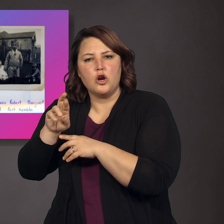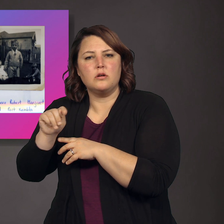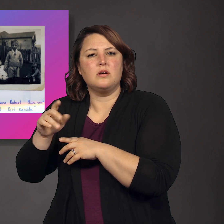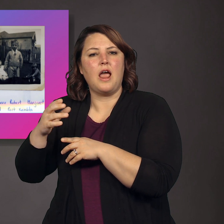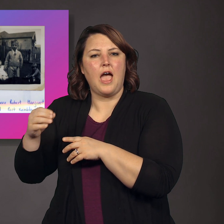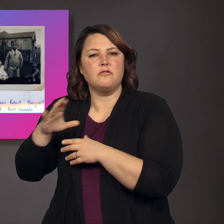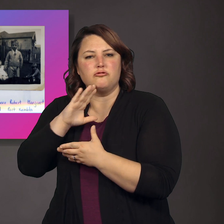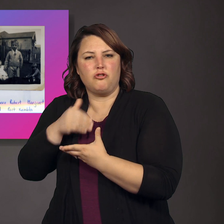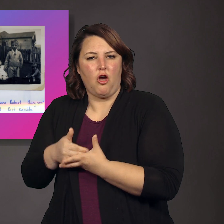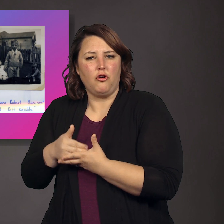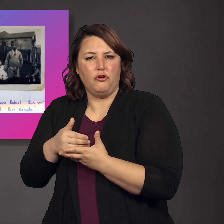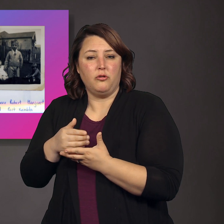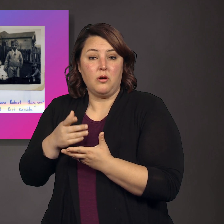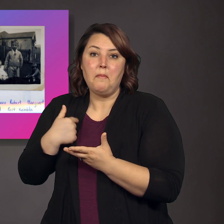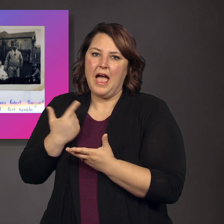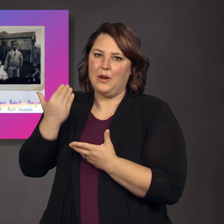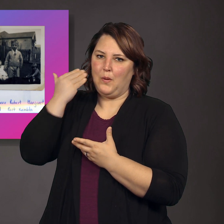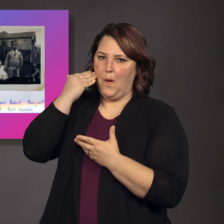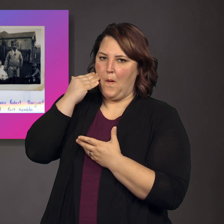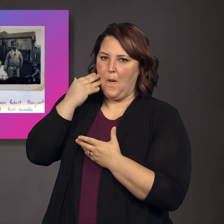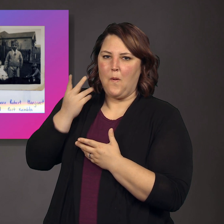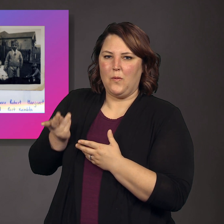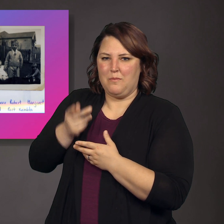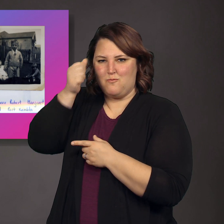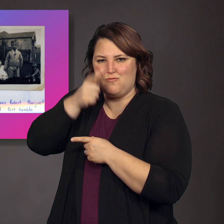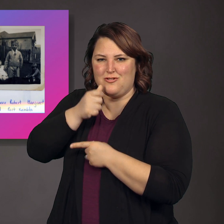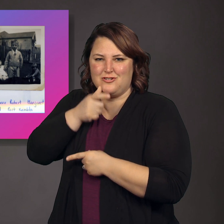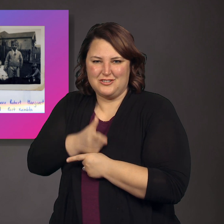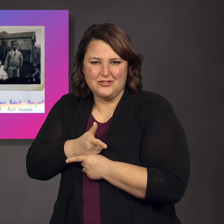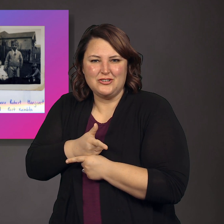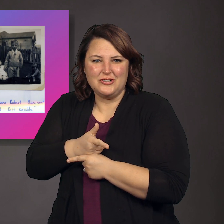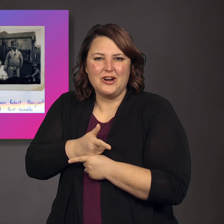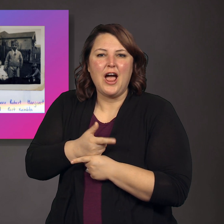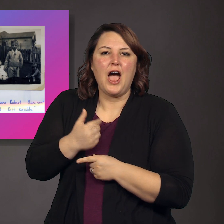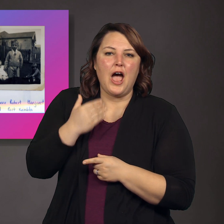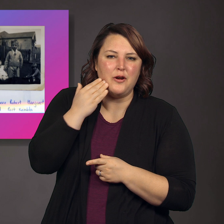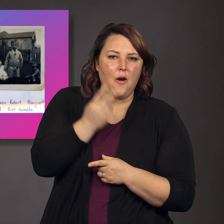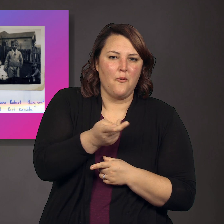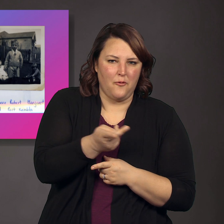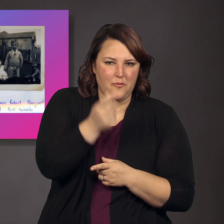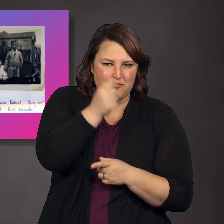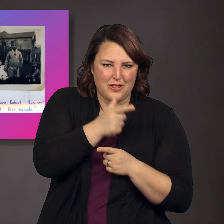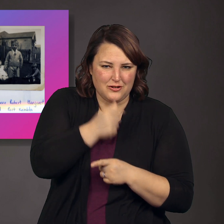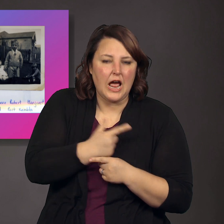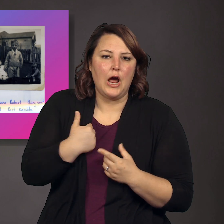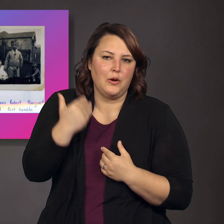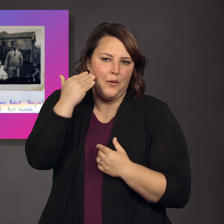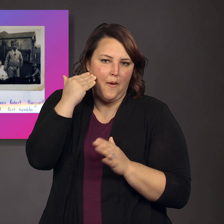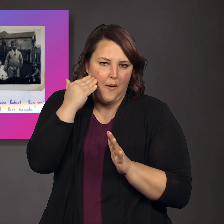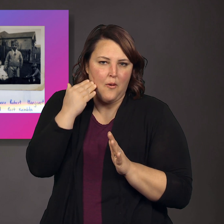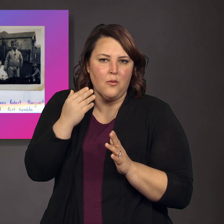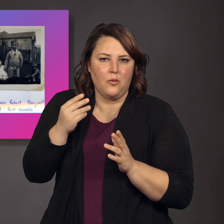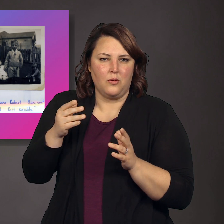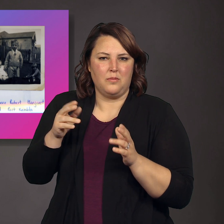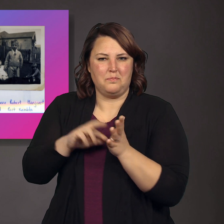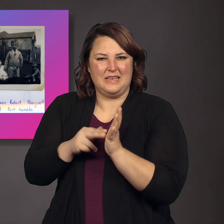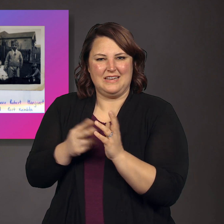that Marion and Robert were brother and sister, and Barbara and Margaret were sisters, and that each of those were cousins, but at least there's something